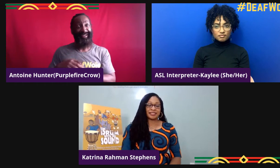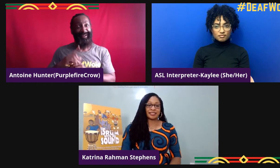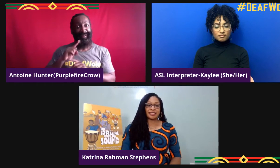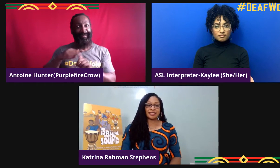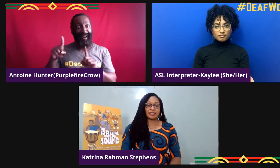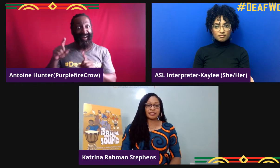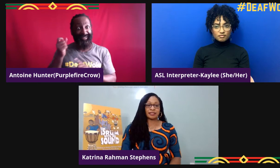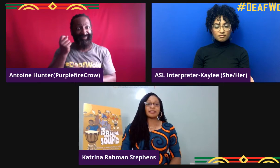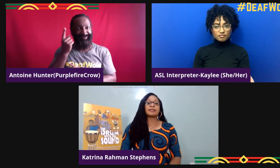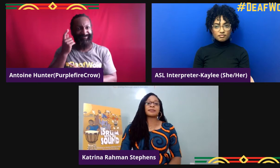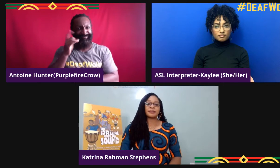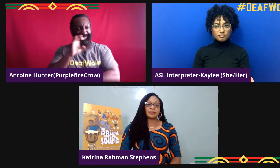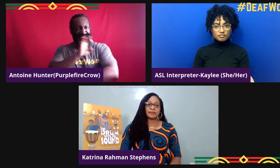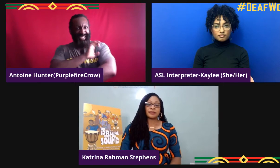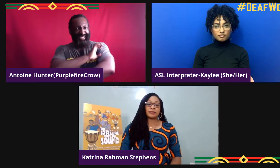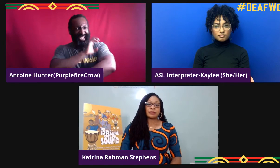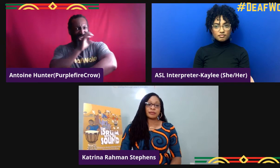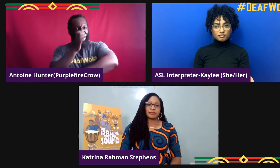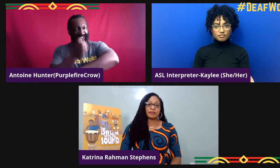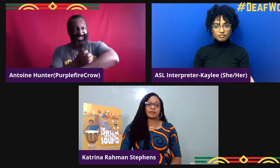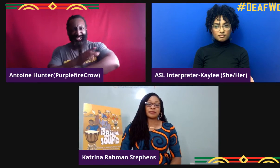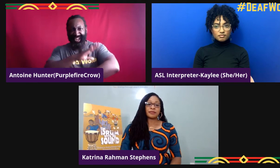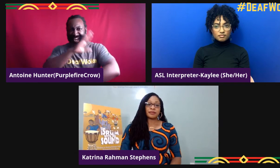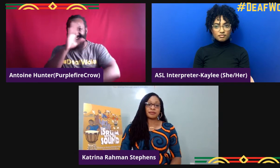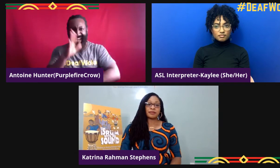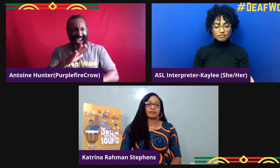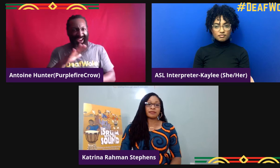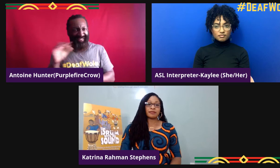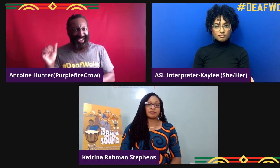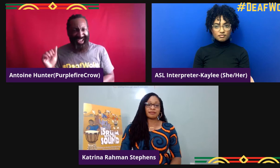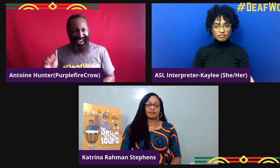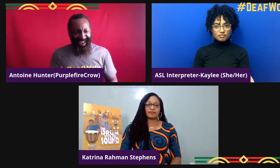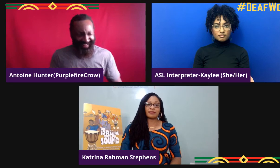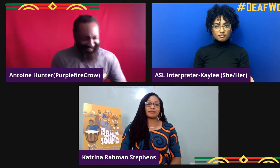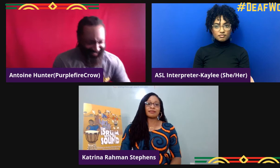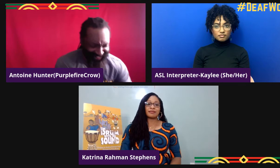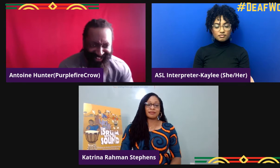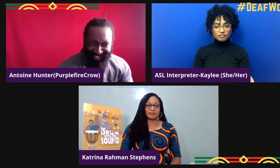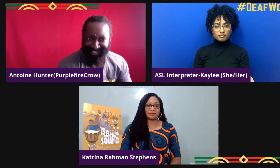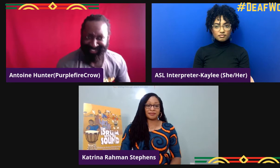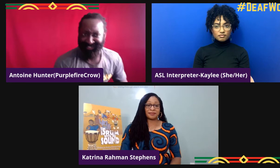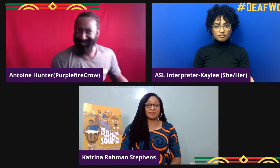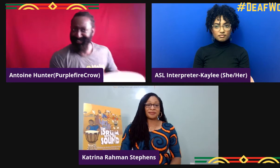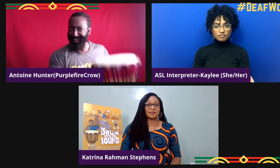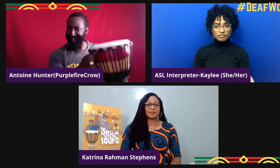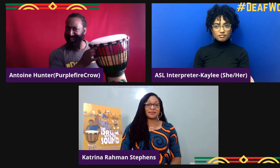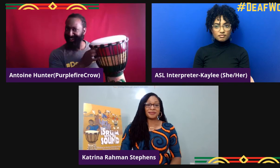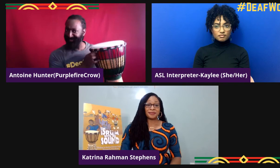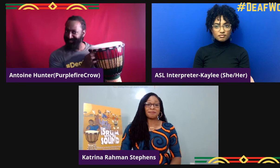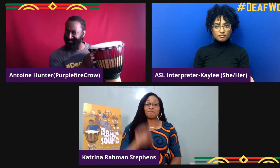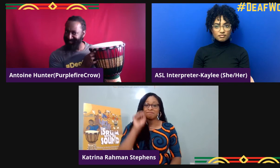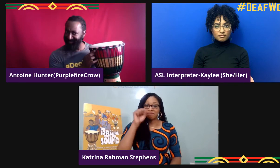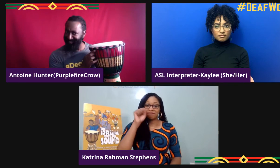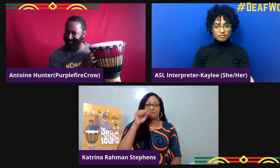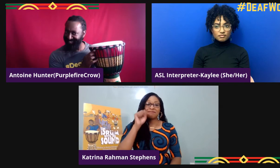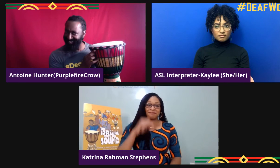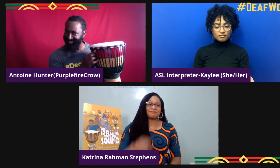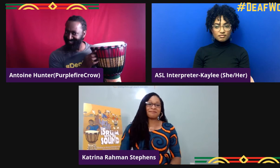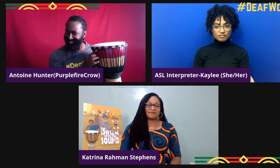Unfortunately, my uncle has passed away, but his energy had never left.